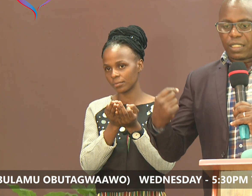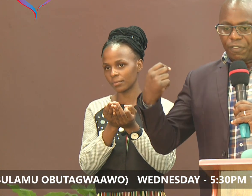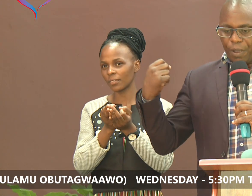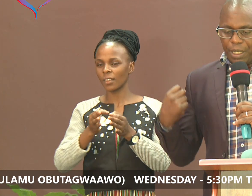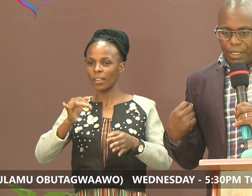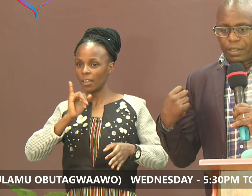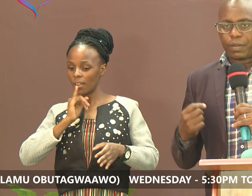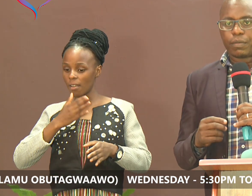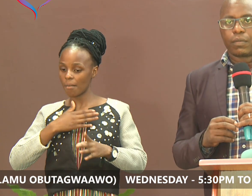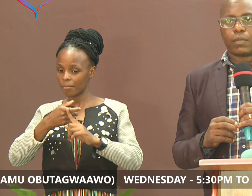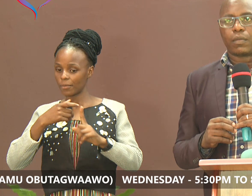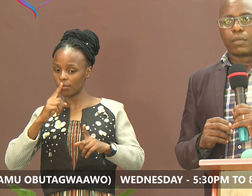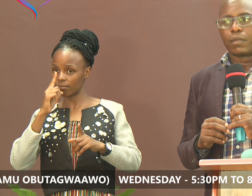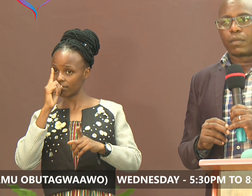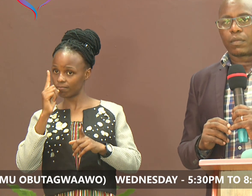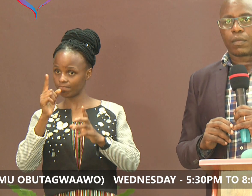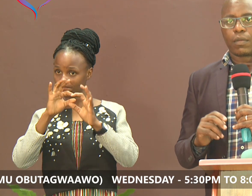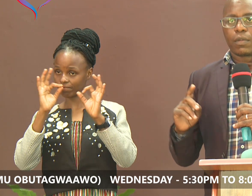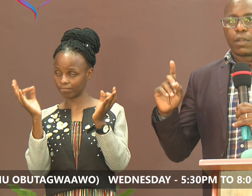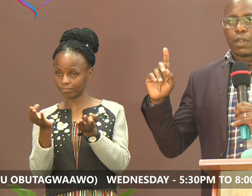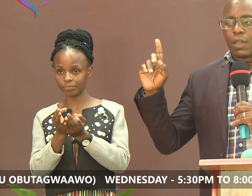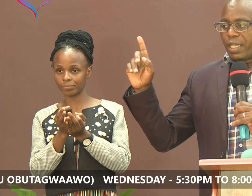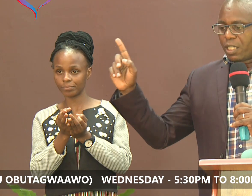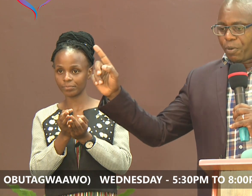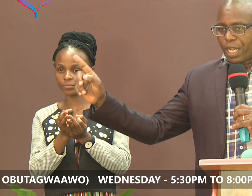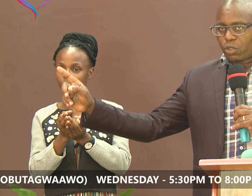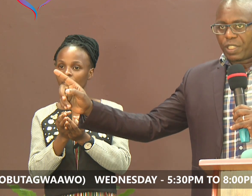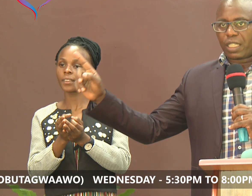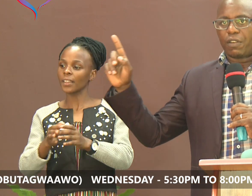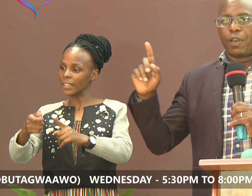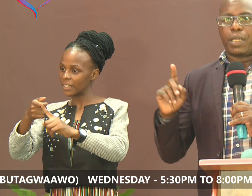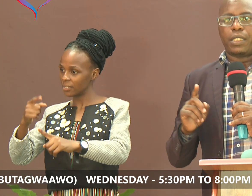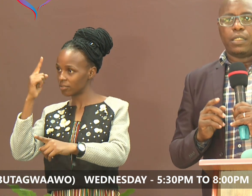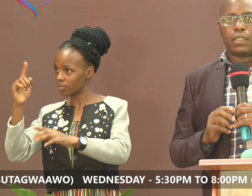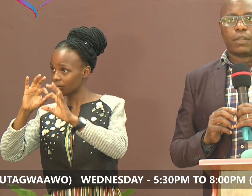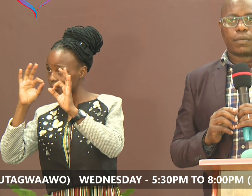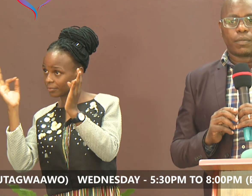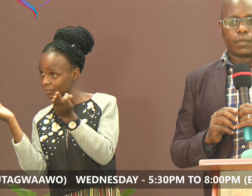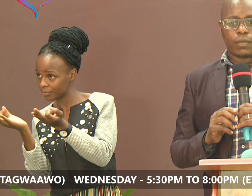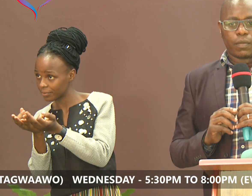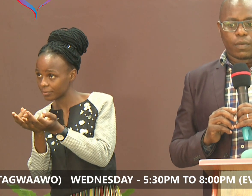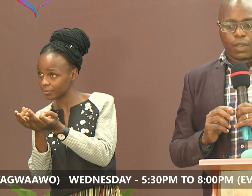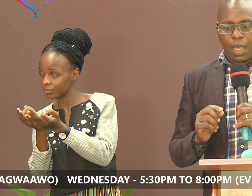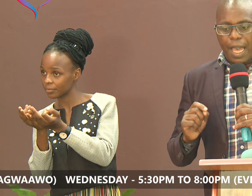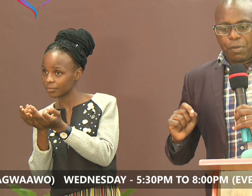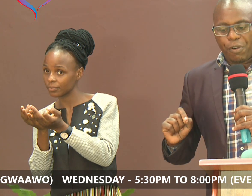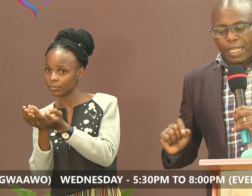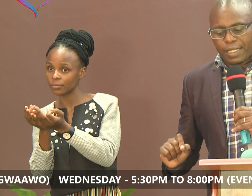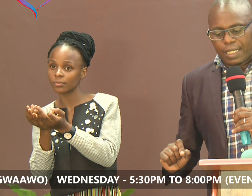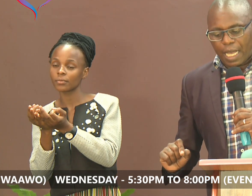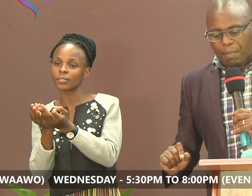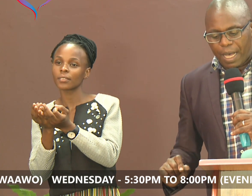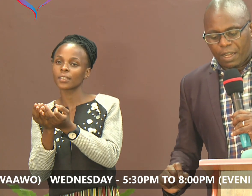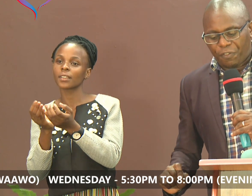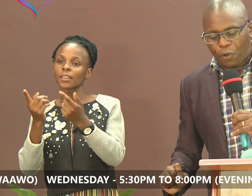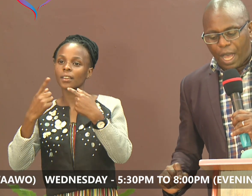of a certain family. Nze ndina family mwenva. Is a product of a certain family. Nayali na family mwava. And we are